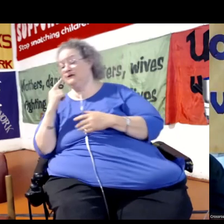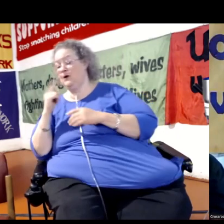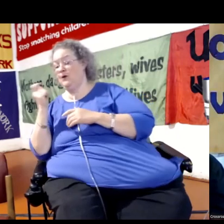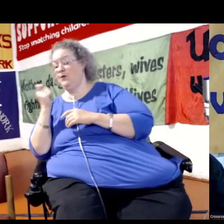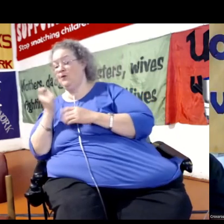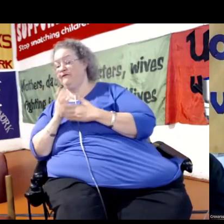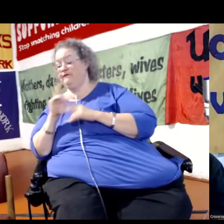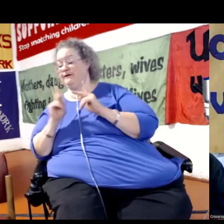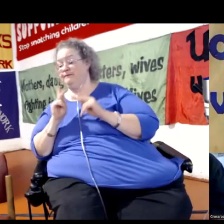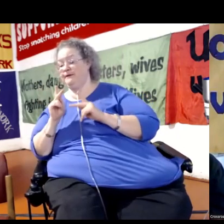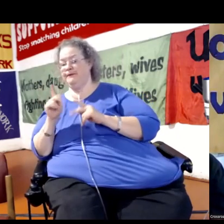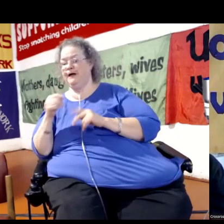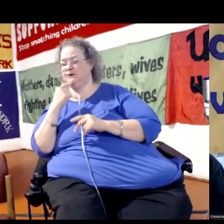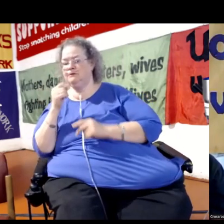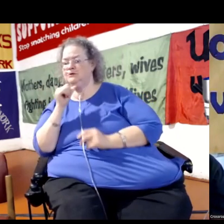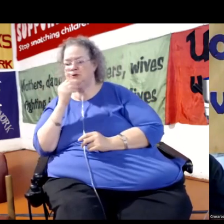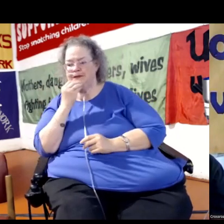people, don't eat the soup.